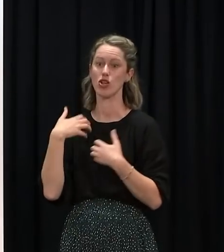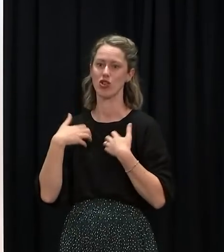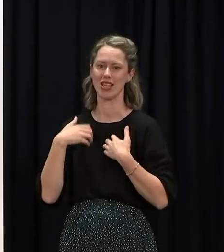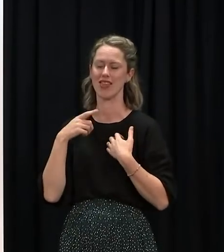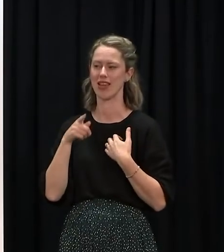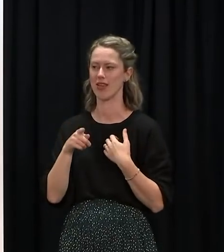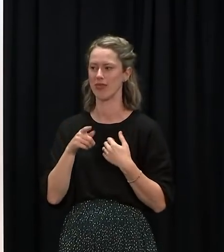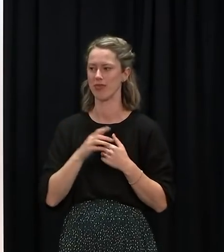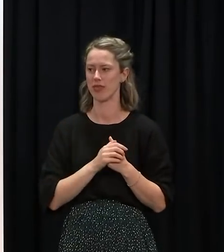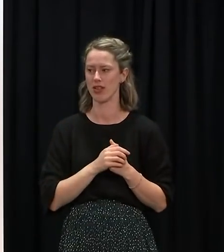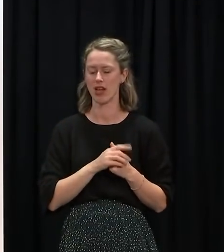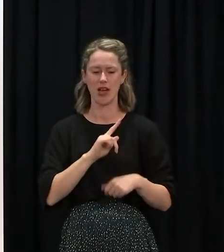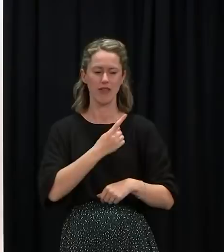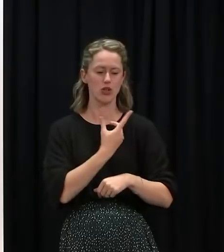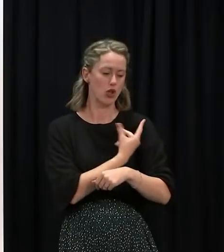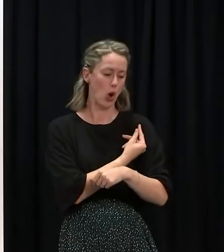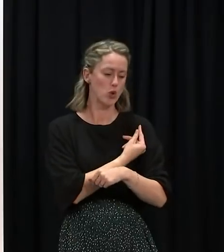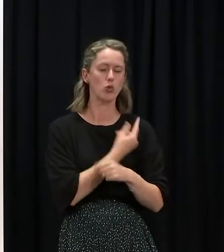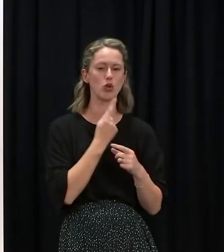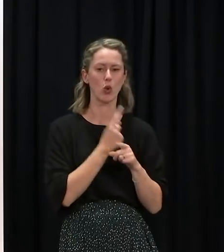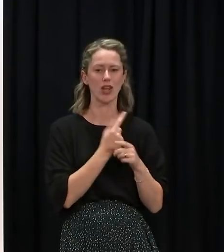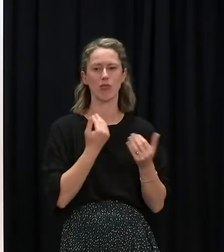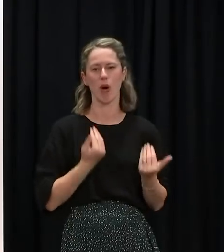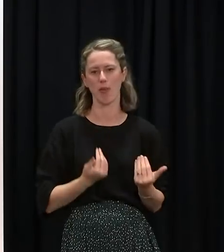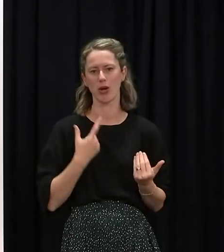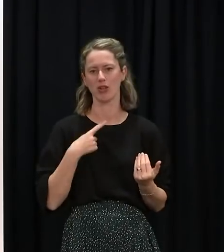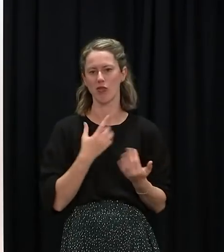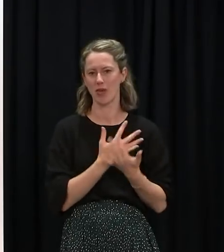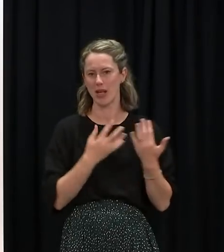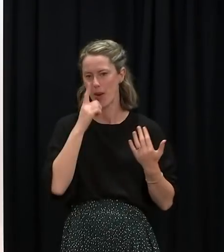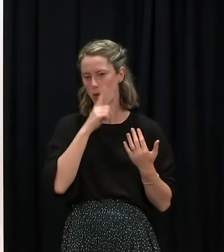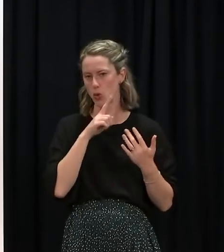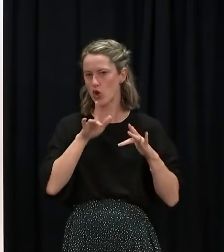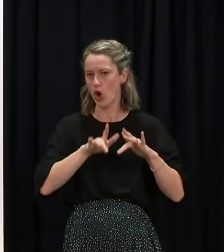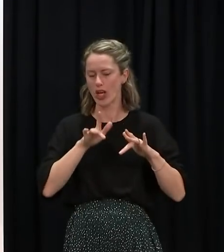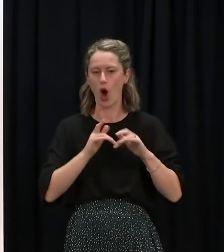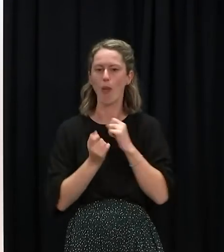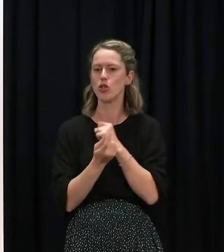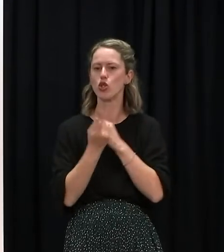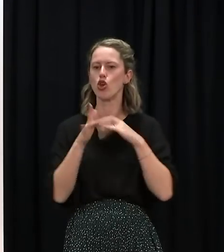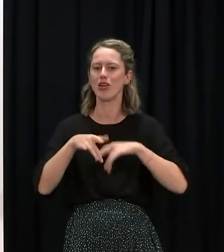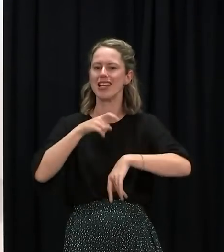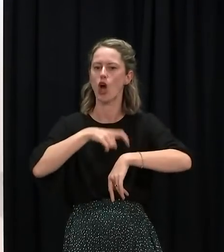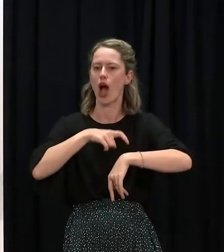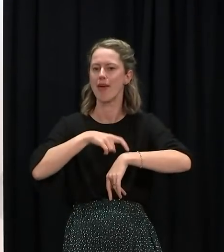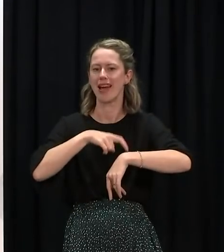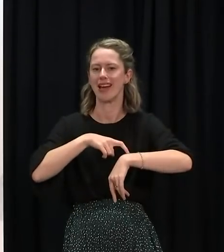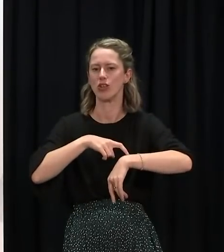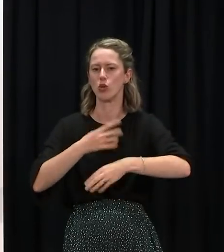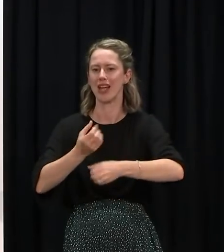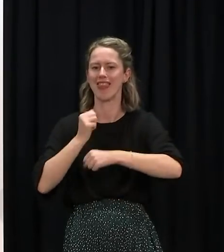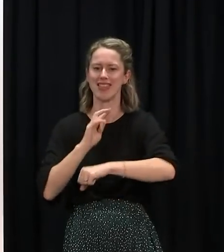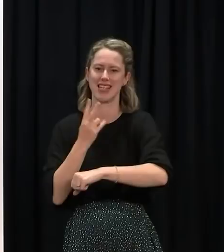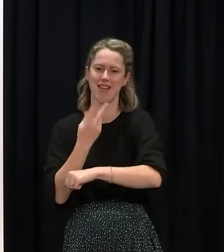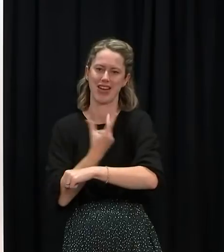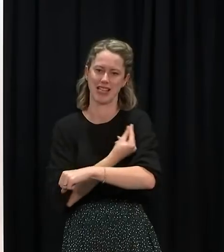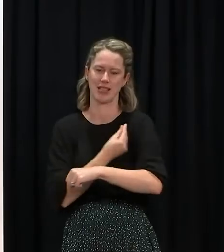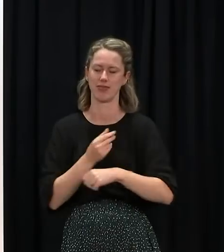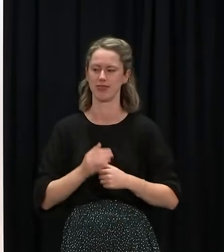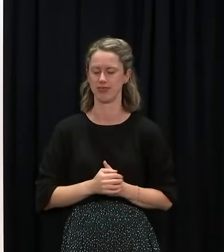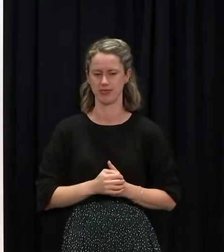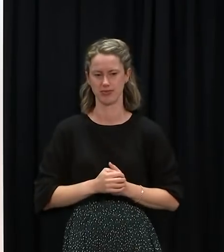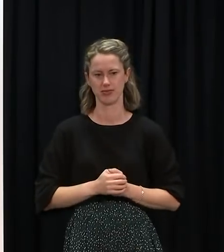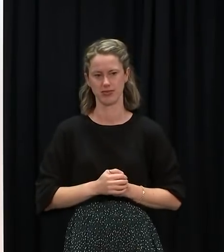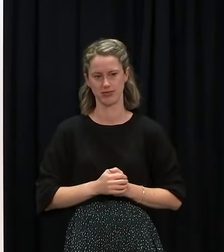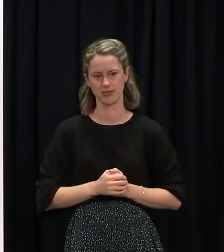in. We're talking about first doses at the moment because for many people, that's the best indicator that we have because they won't yet be eligible for